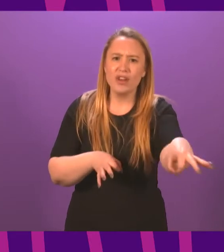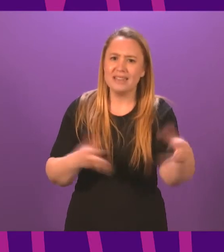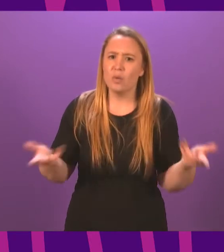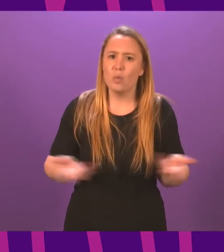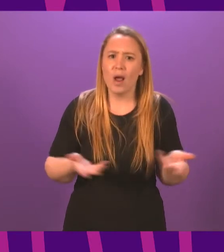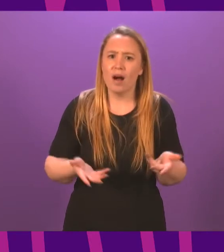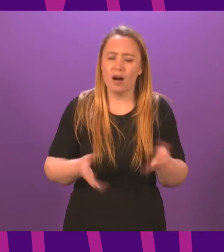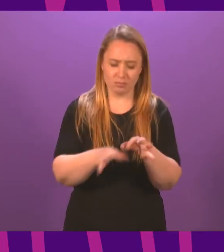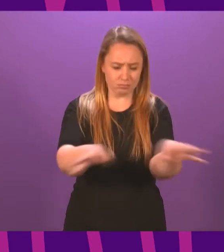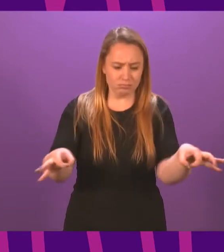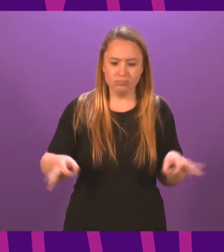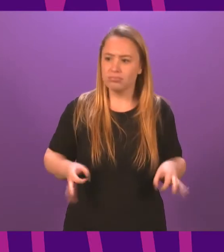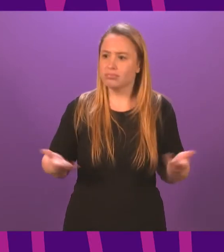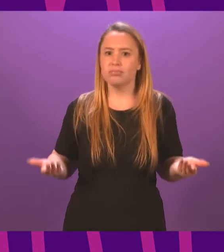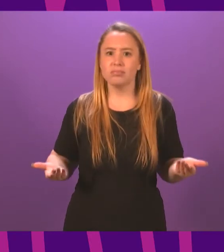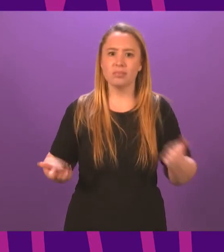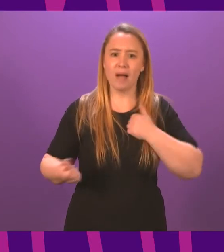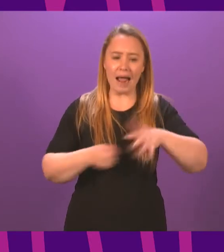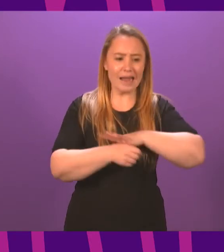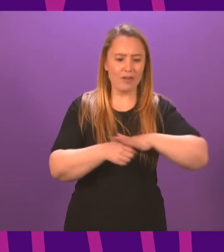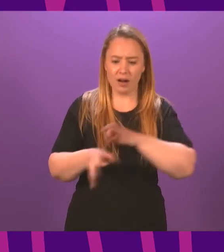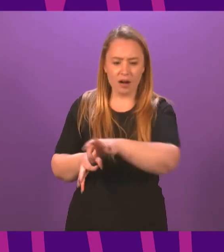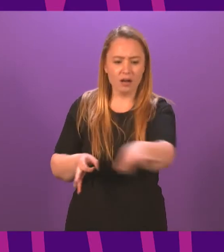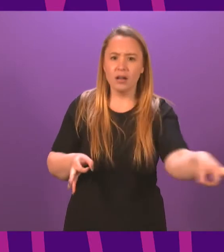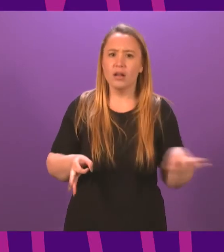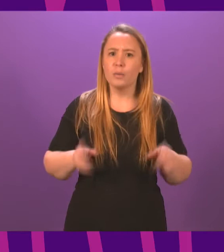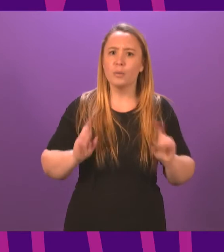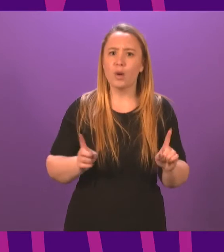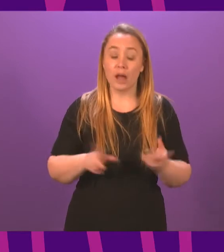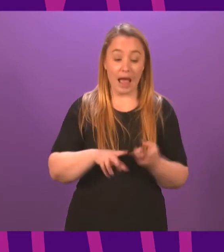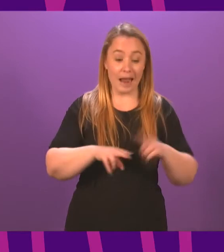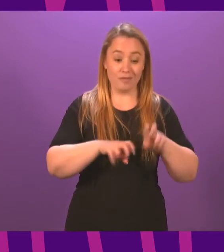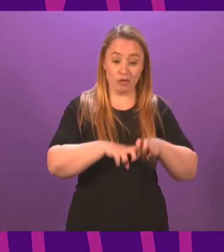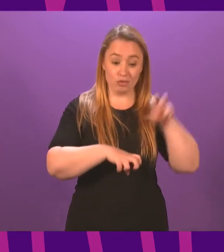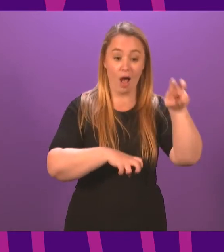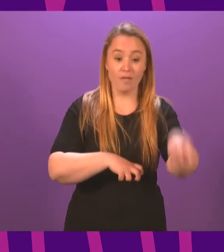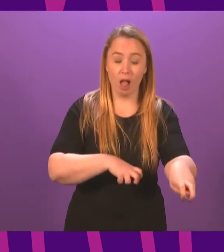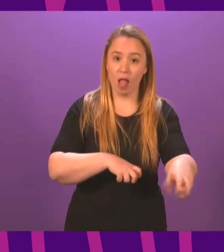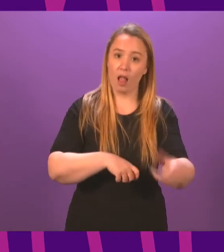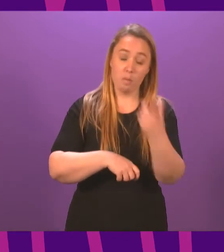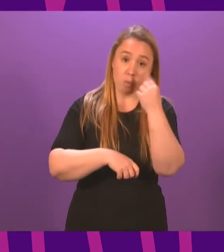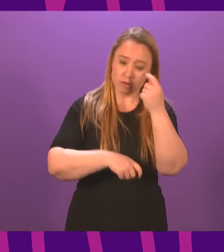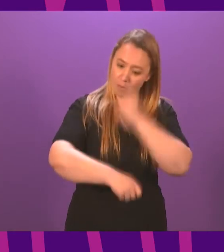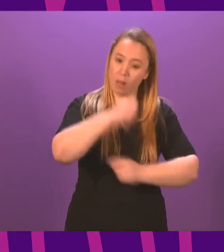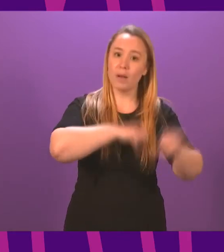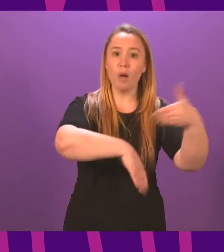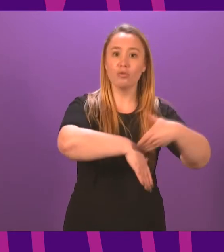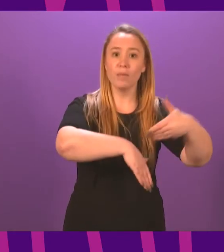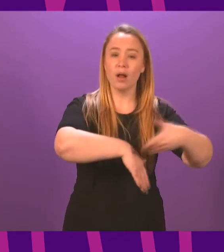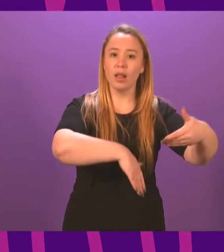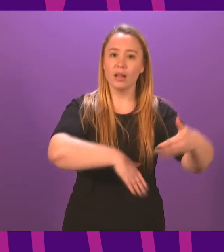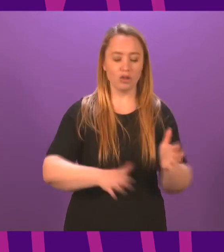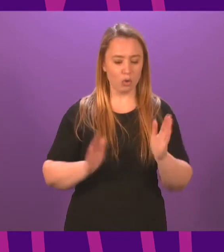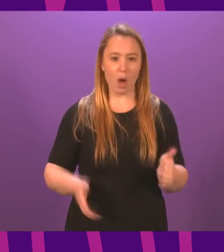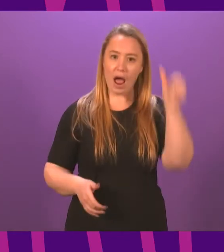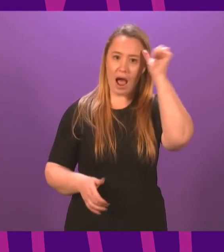Under these regulations, the crossing of the council boundary could constitute a criminal act. So people have to know precisely how not